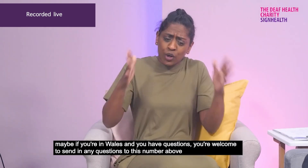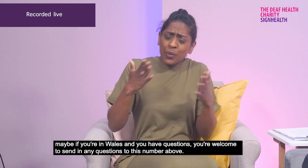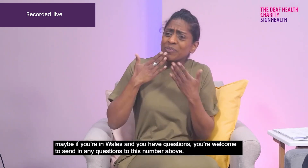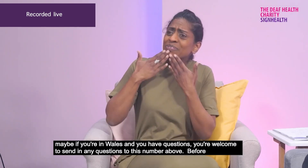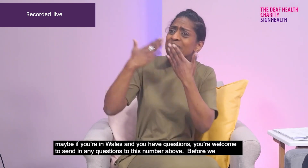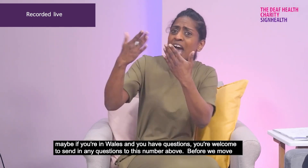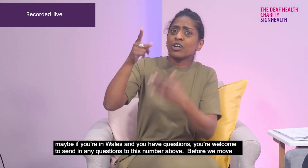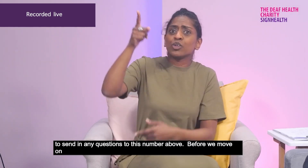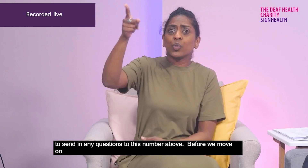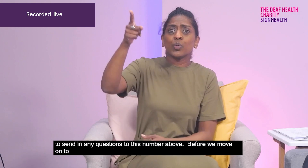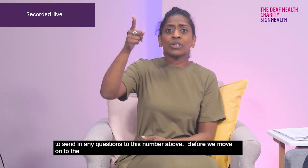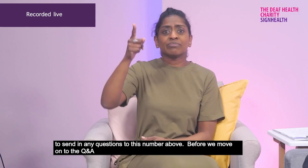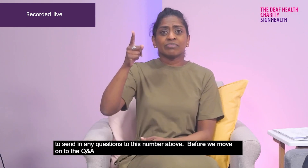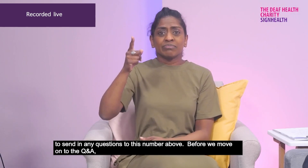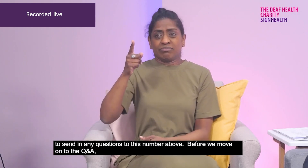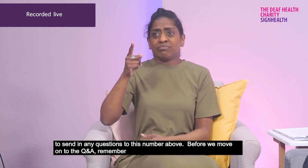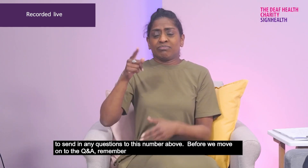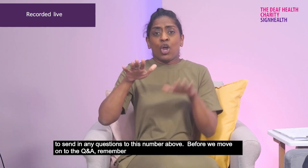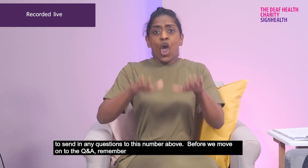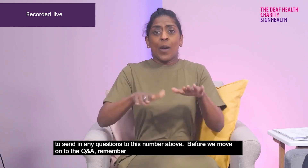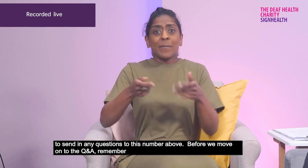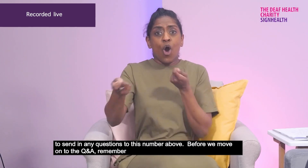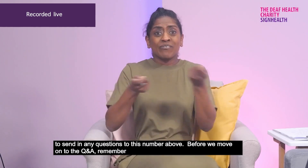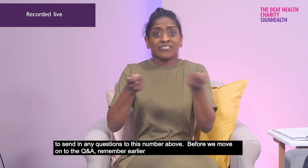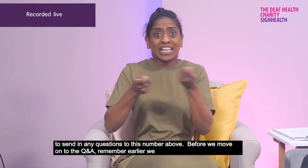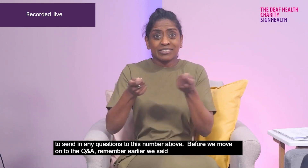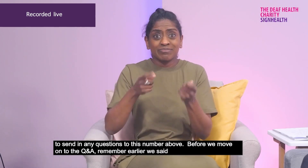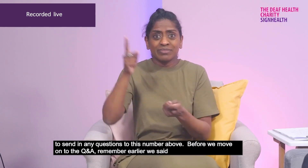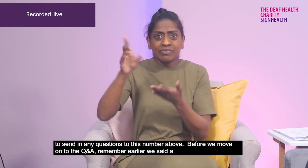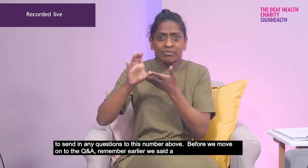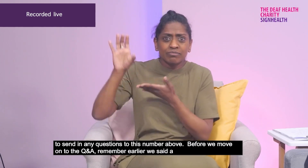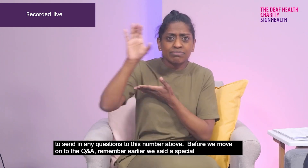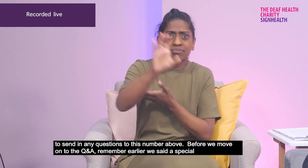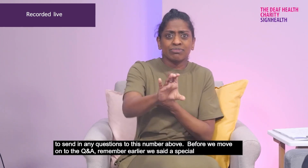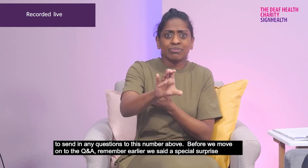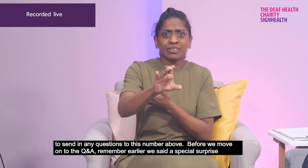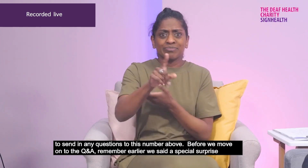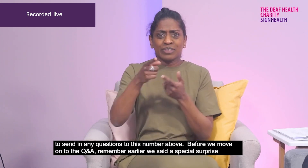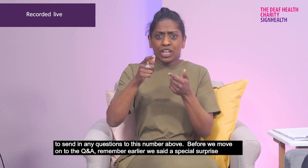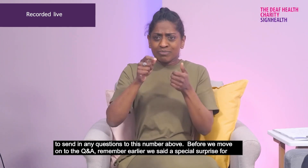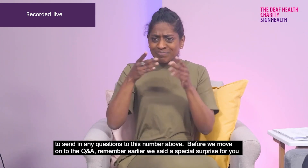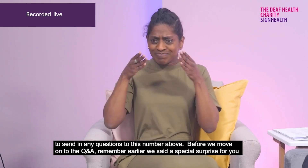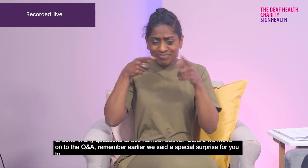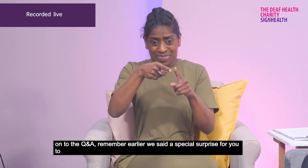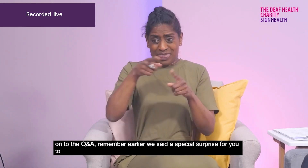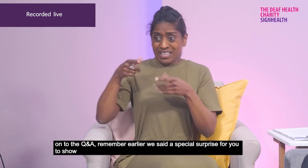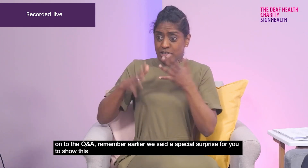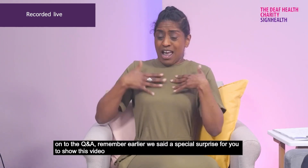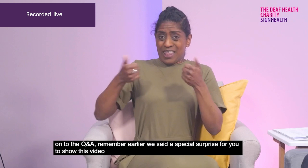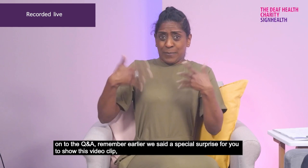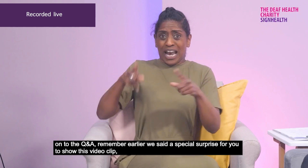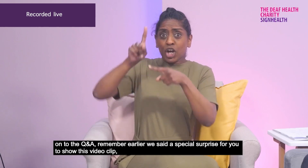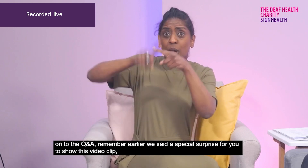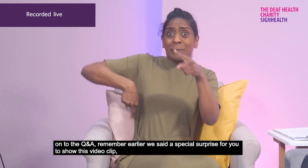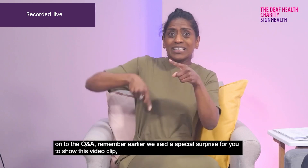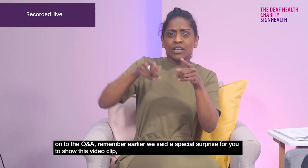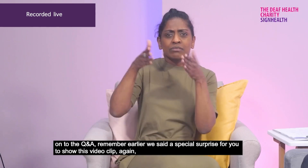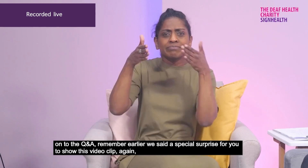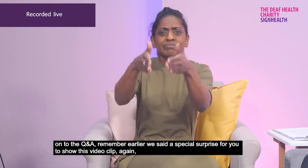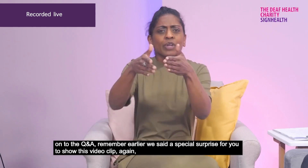remember earlier I said we have a special surprise for you to show this video clip. Again, a huge thank